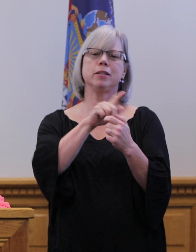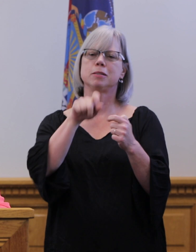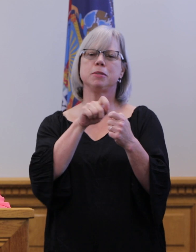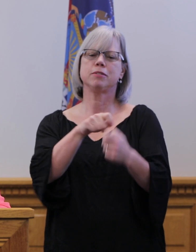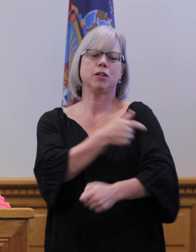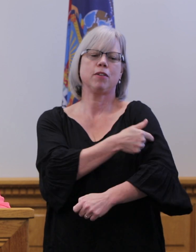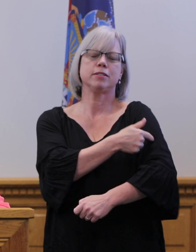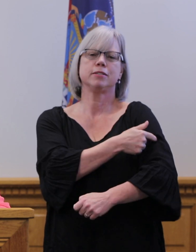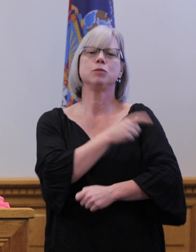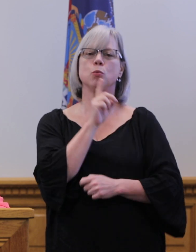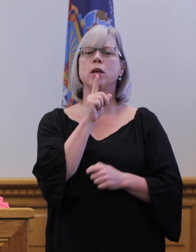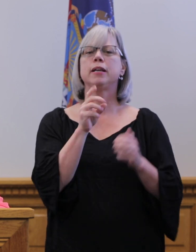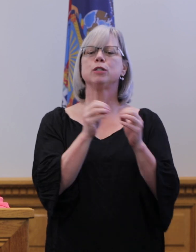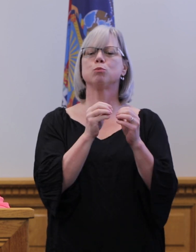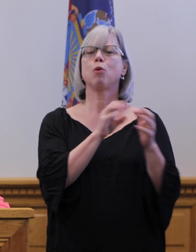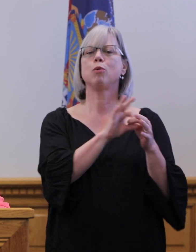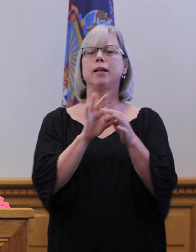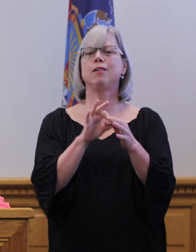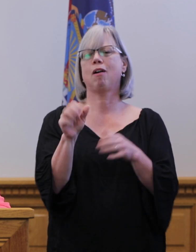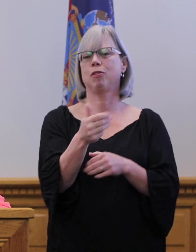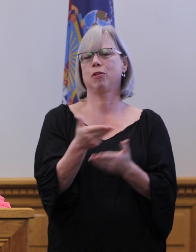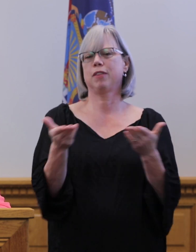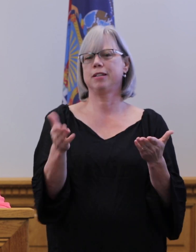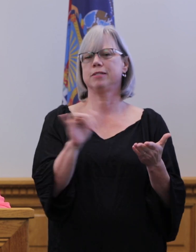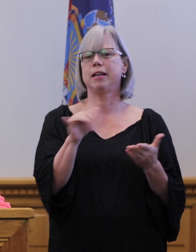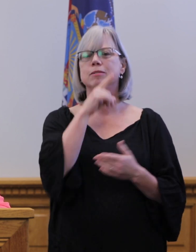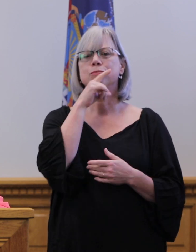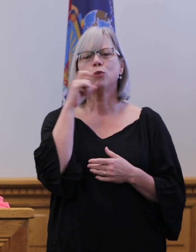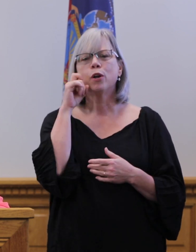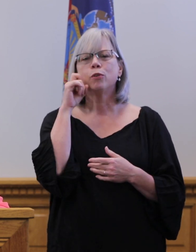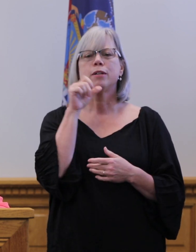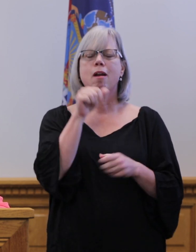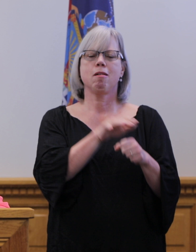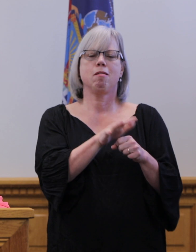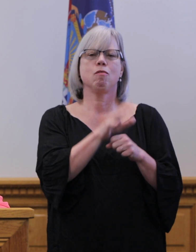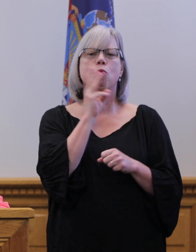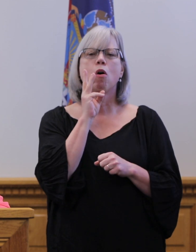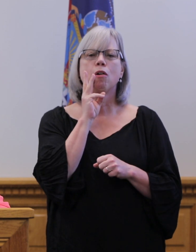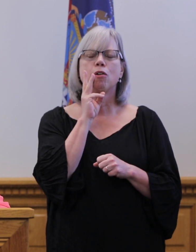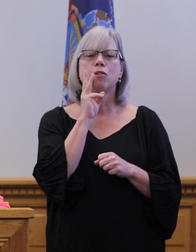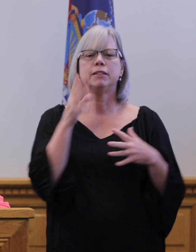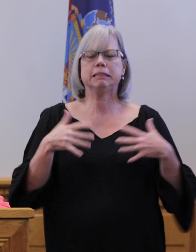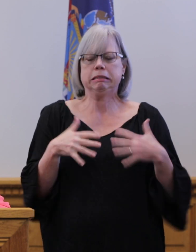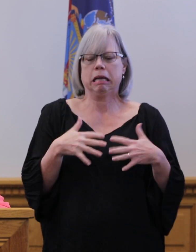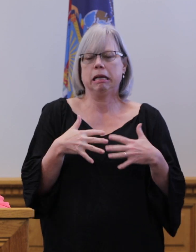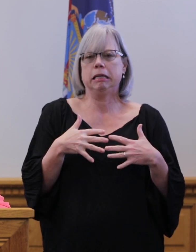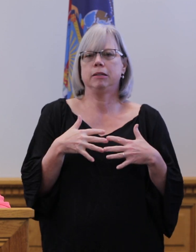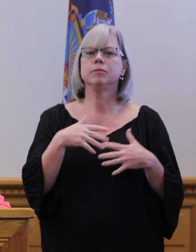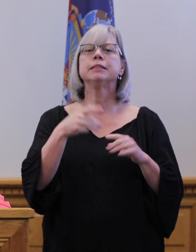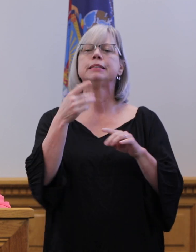as much as they are related to other factors, such as dehydration, anxiety, indoor temperature, and